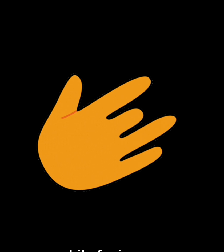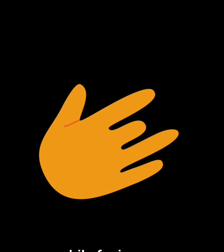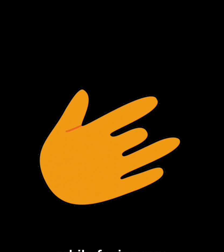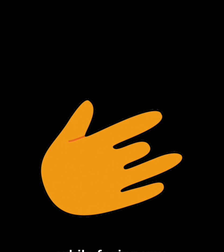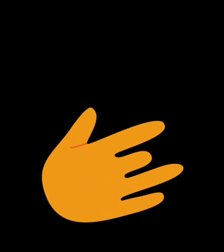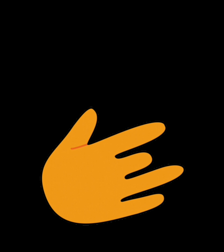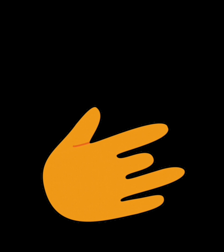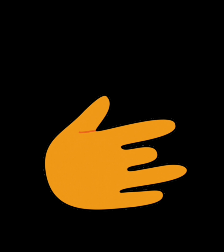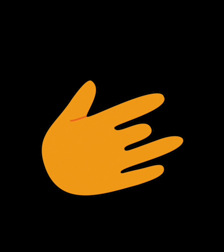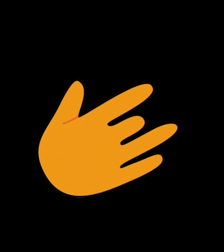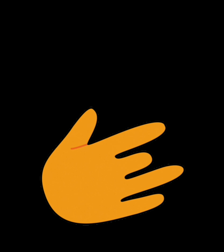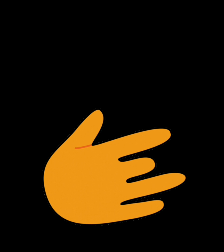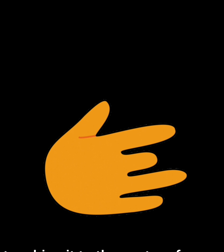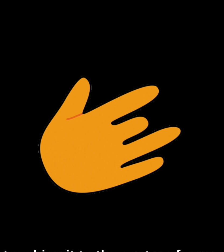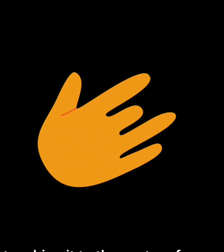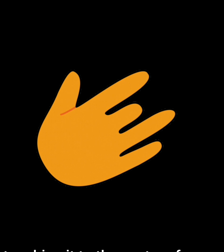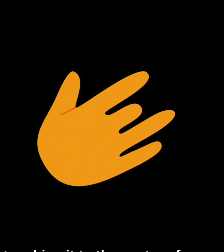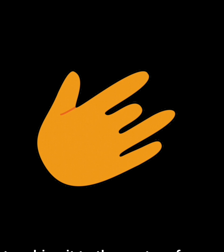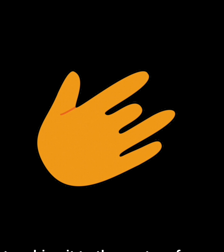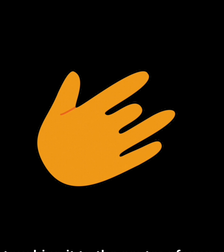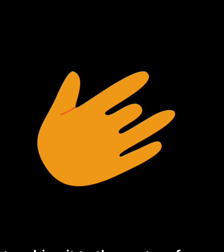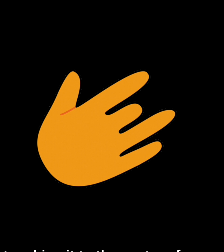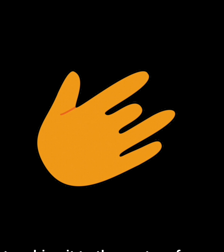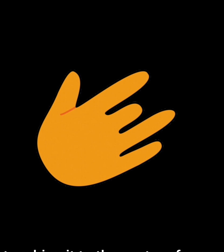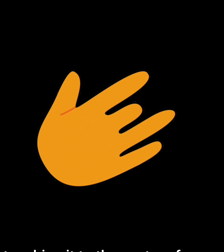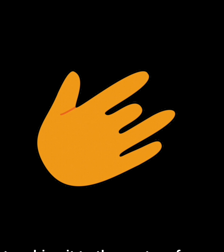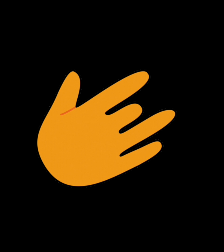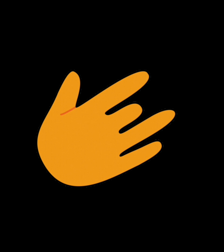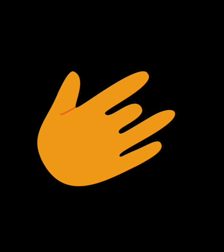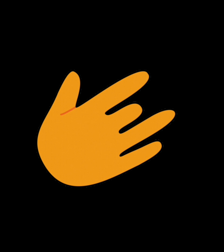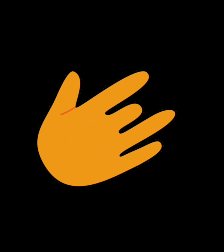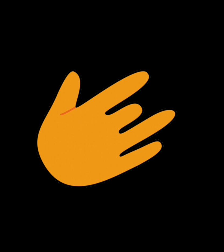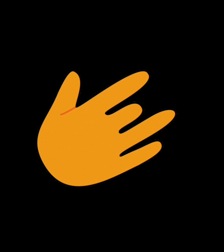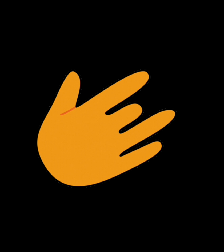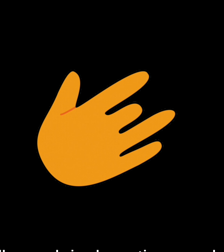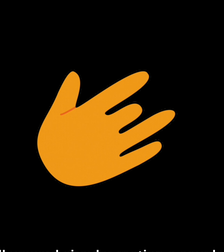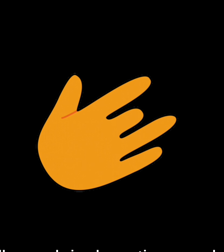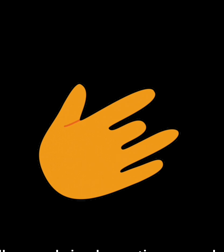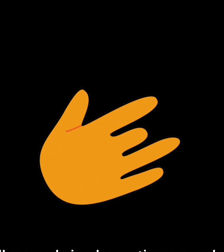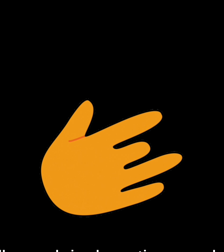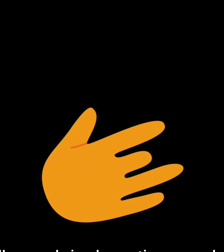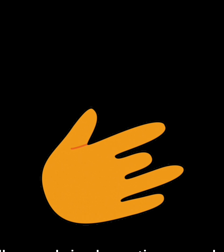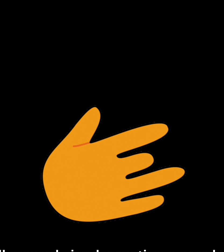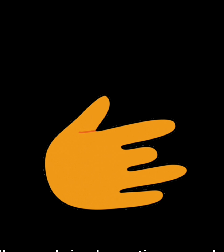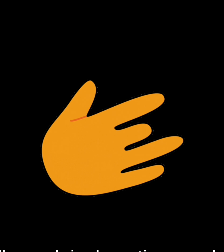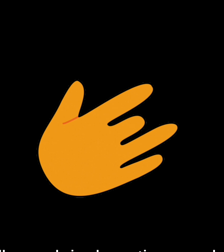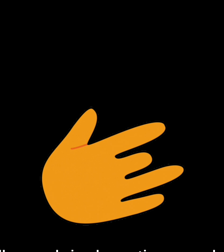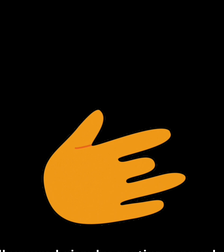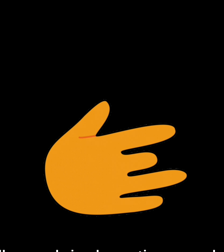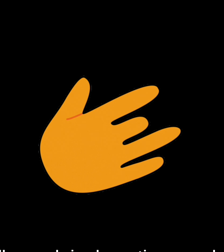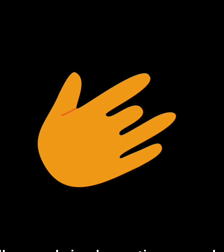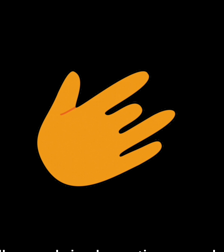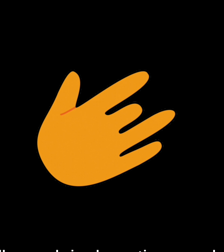you, then touching it to the center of your chest in a small upward circular motion a couple of